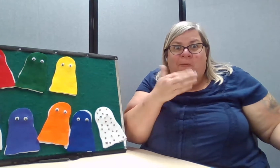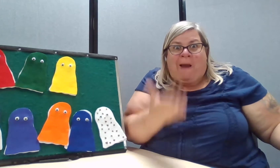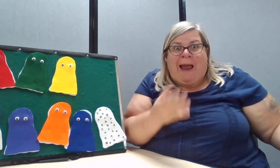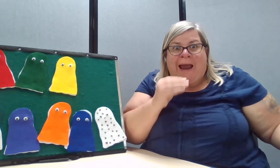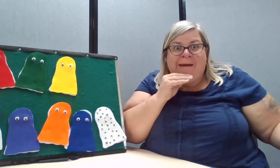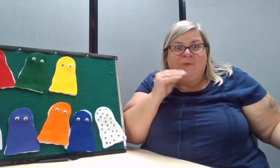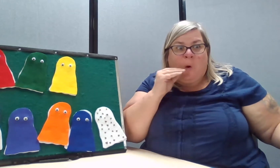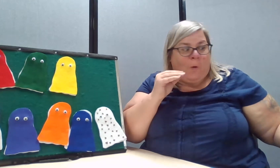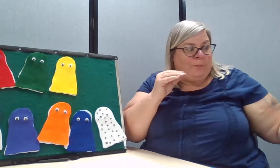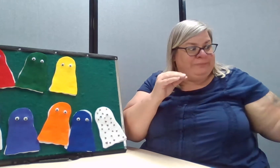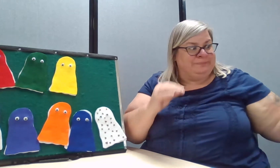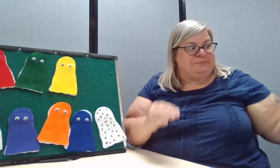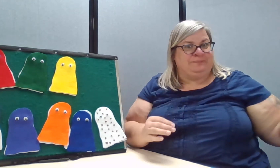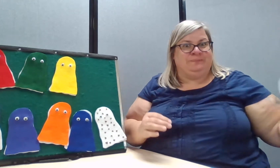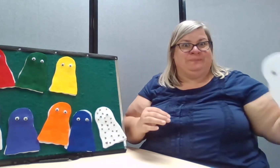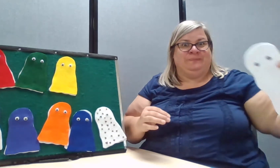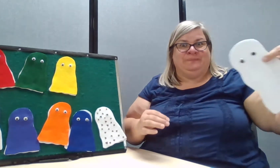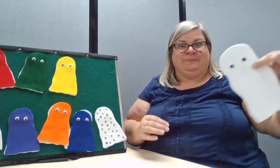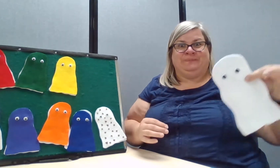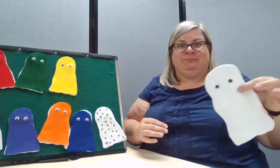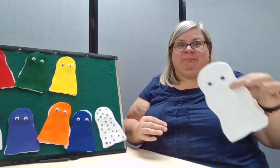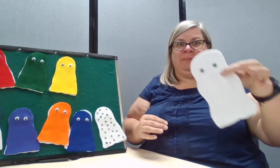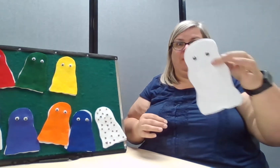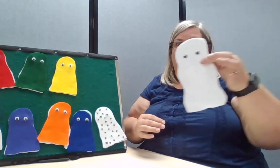Mama Ghost came home from the store.